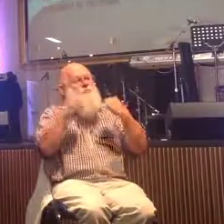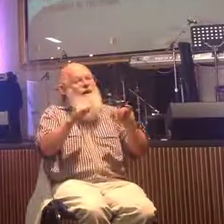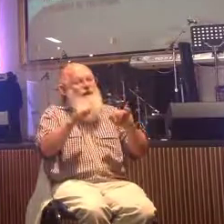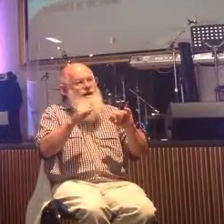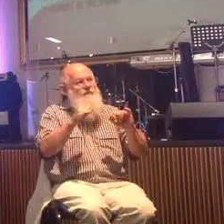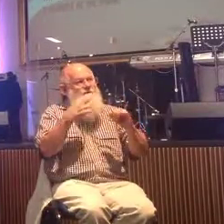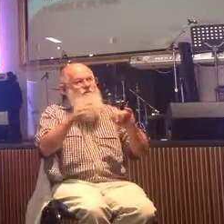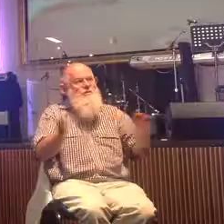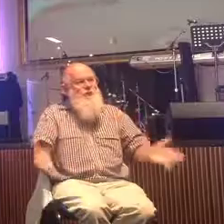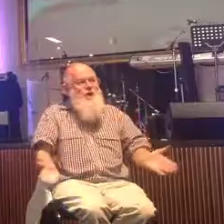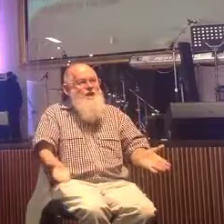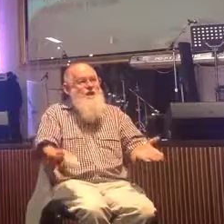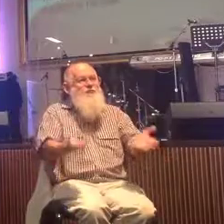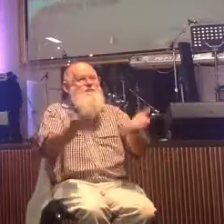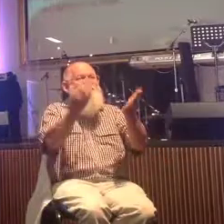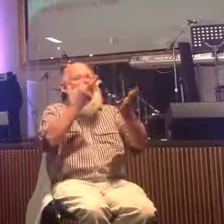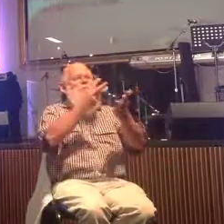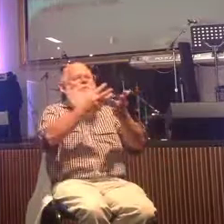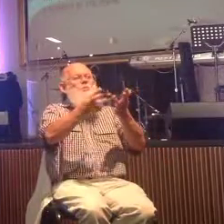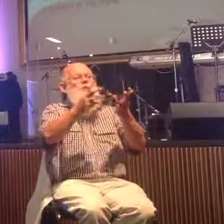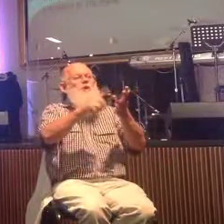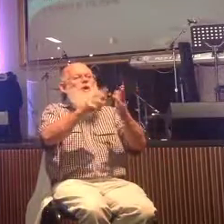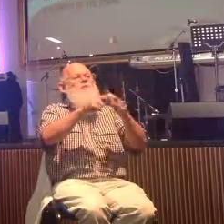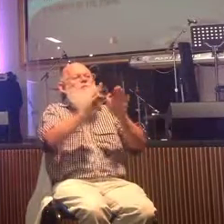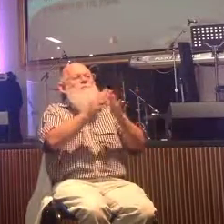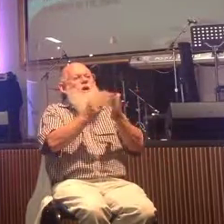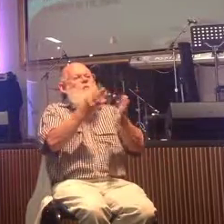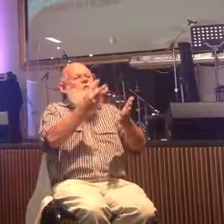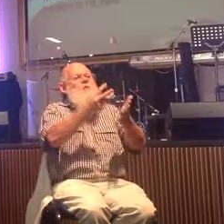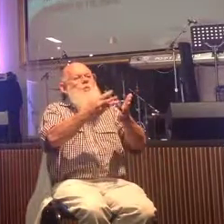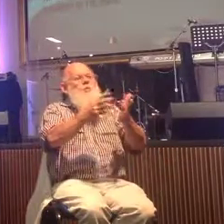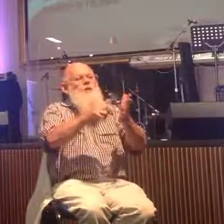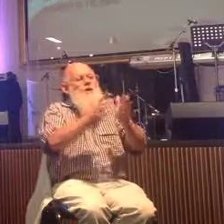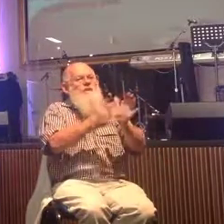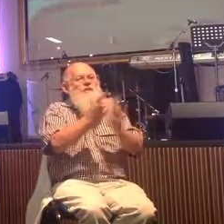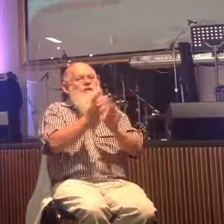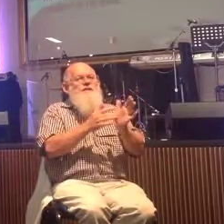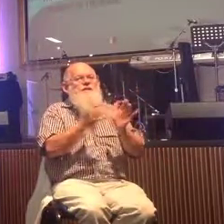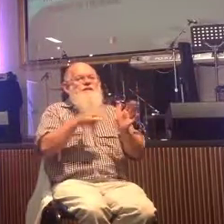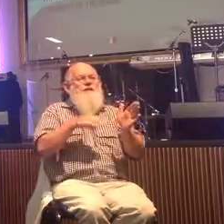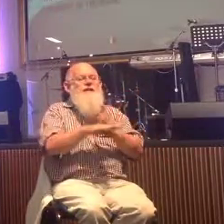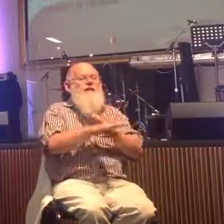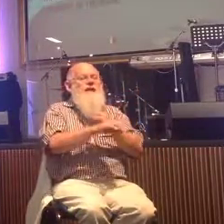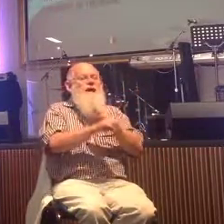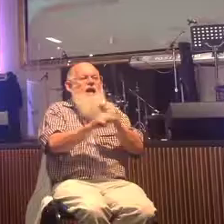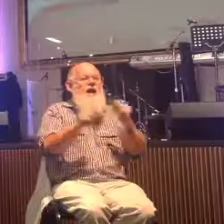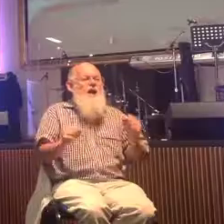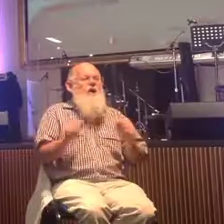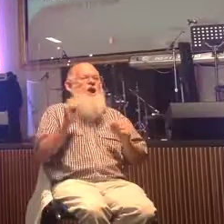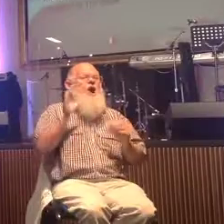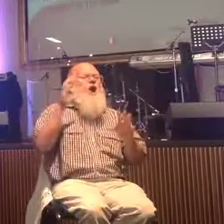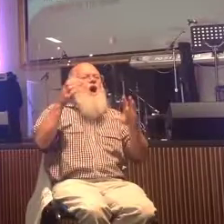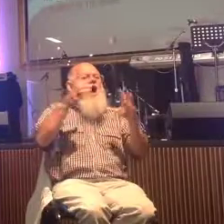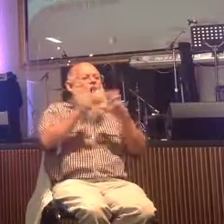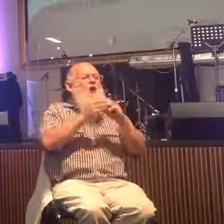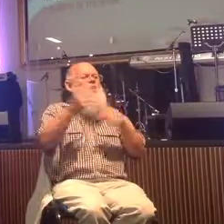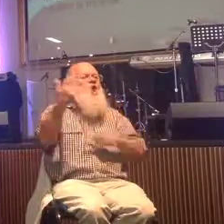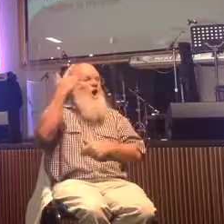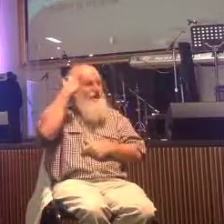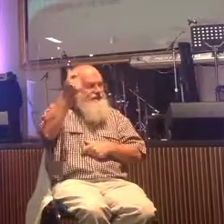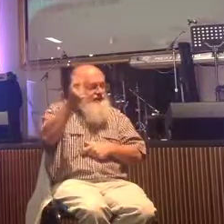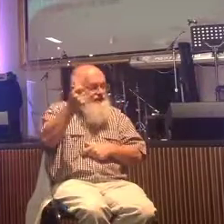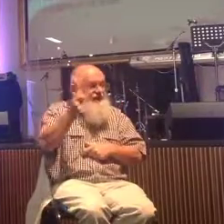up the word of the Bible, the word of Jesus, over our own thoughts, over our ideas, over our attitudes, over